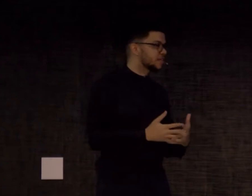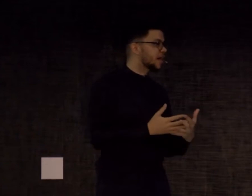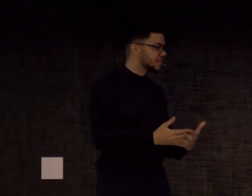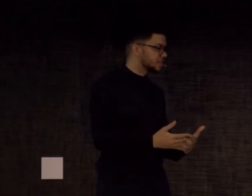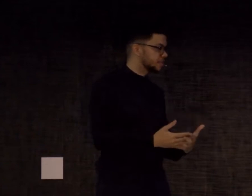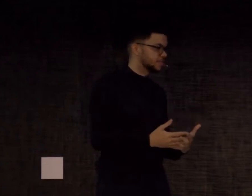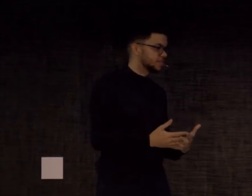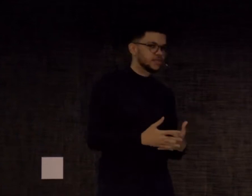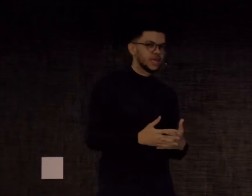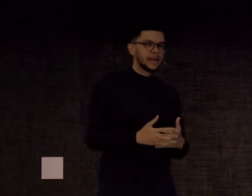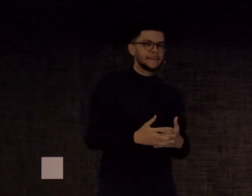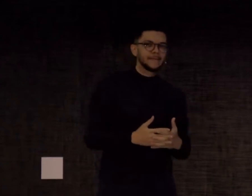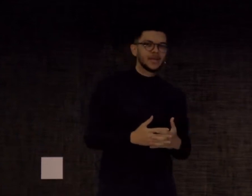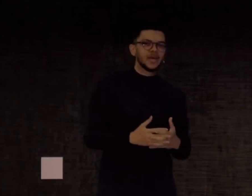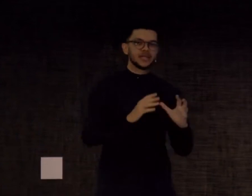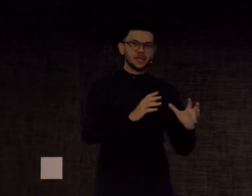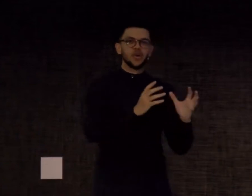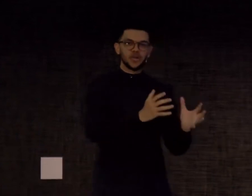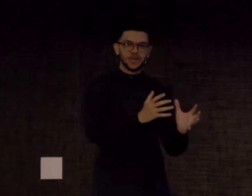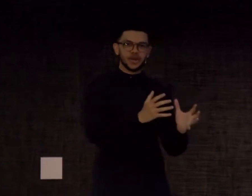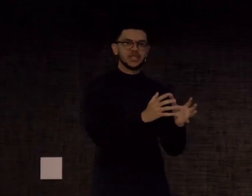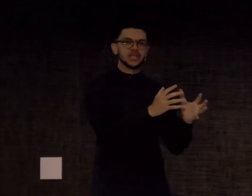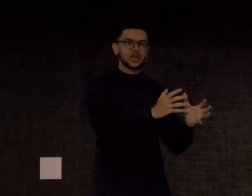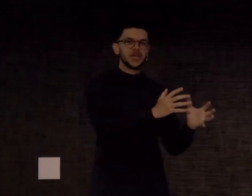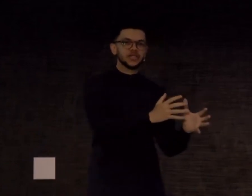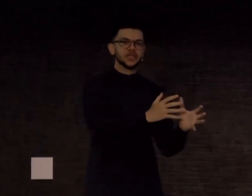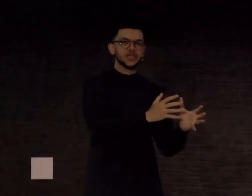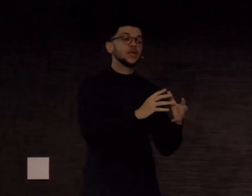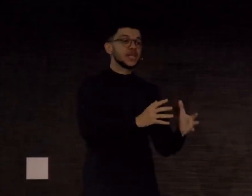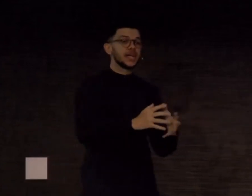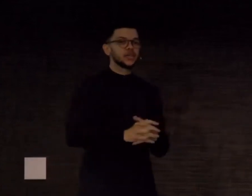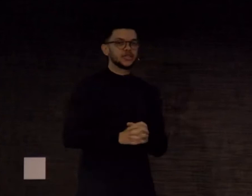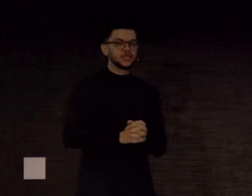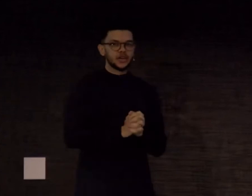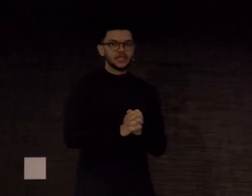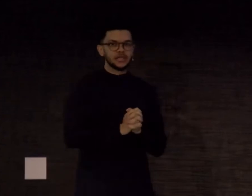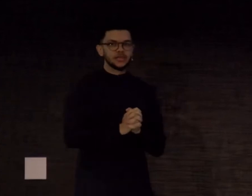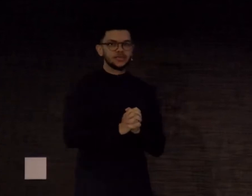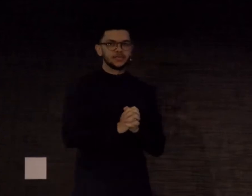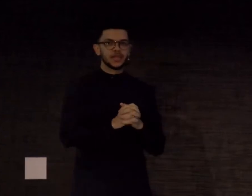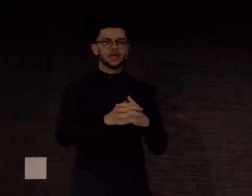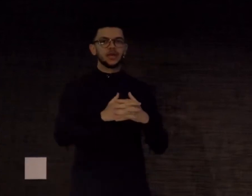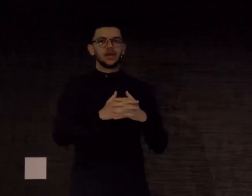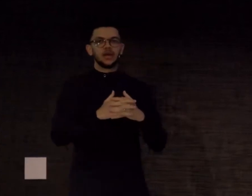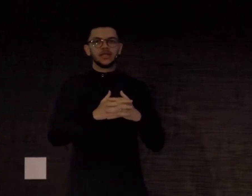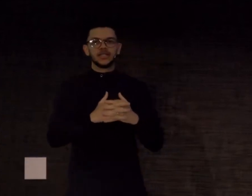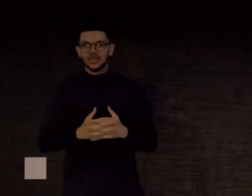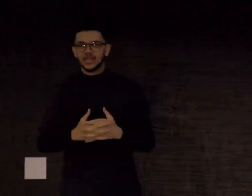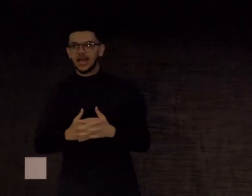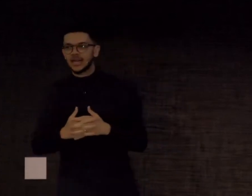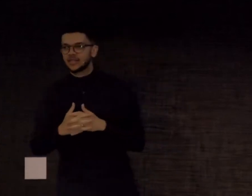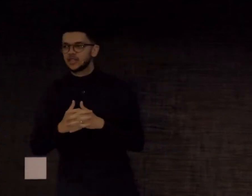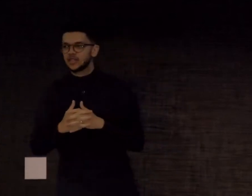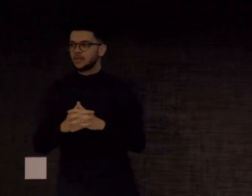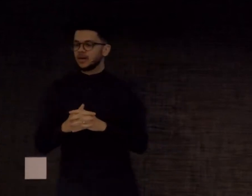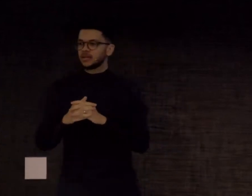myriad crises. Some of the orthodoxies that go into the way we diagnose those crises. Secondly, I'd